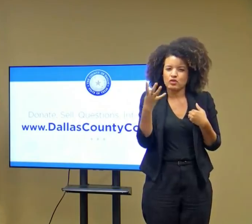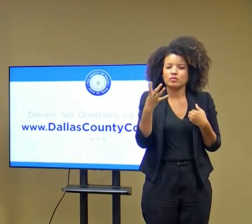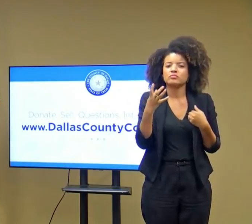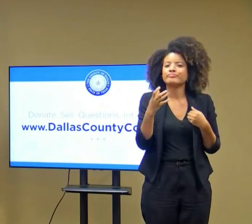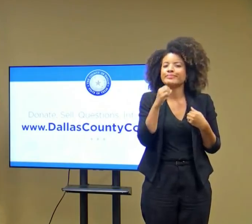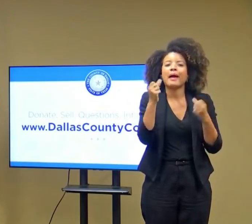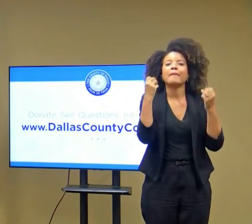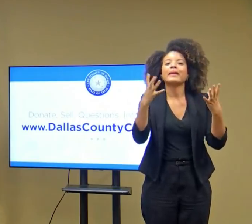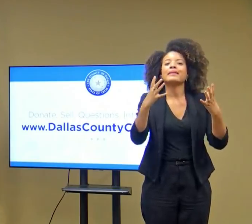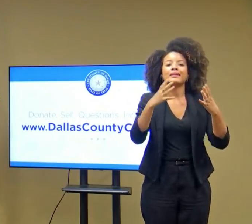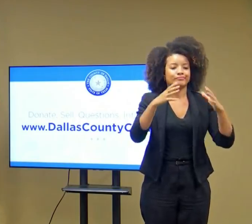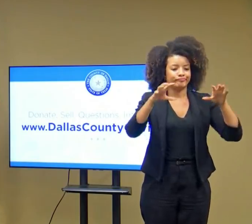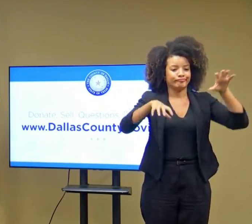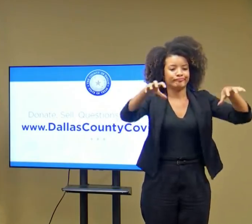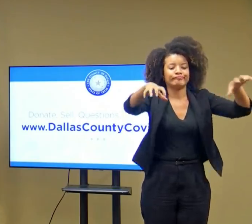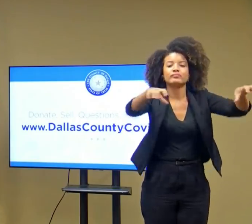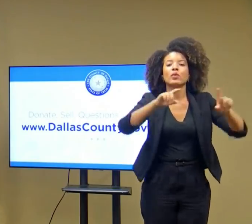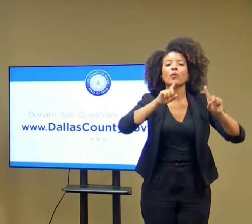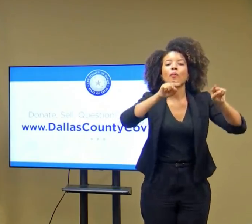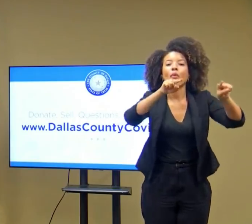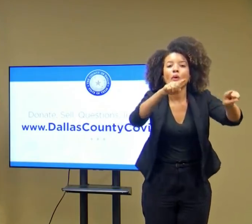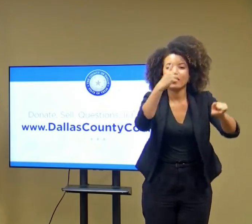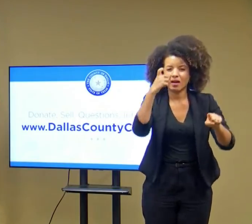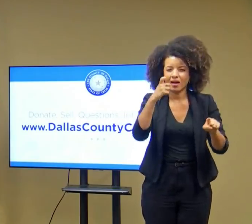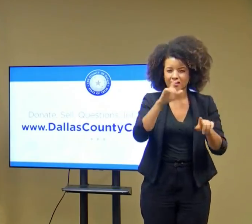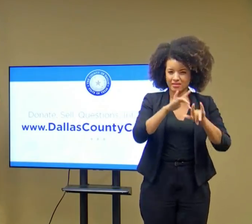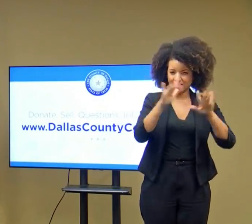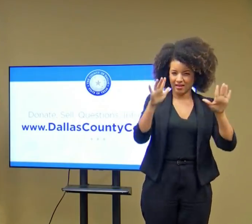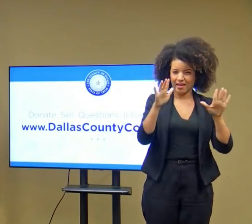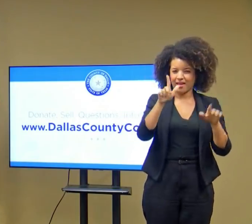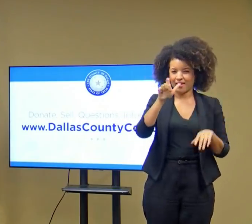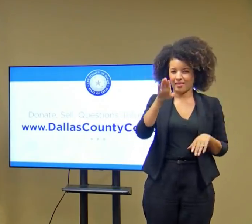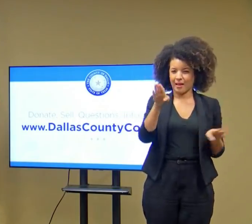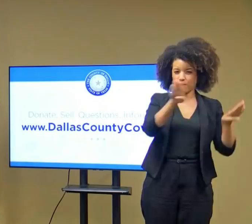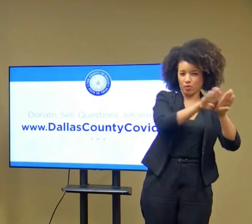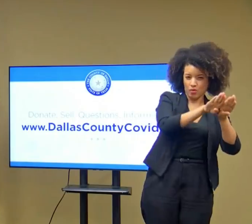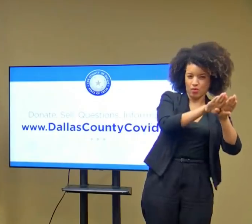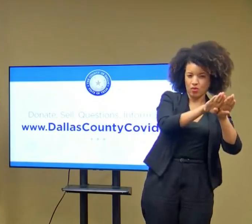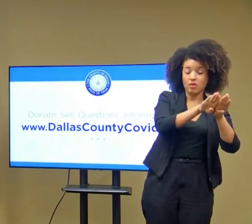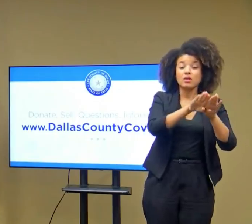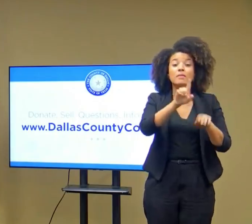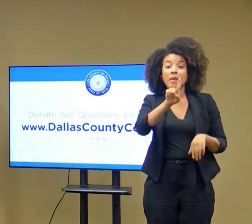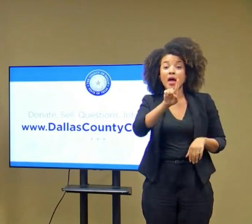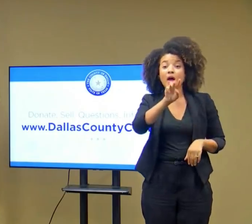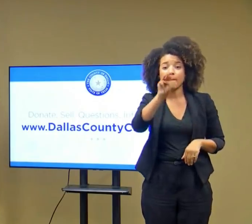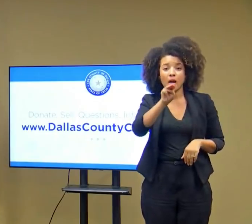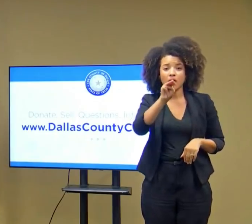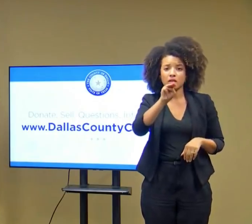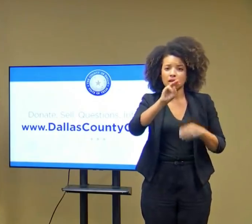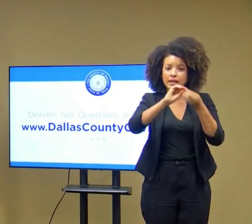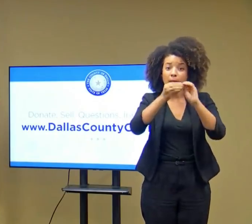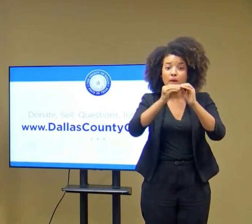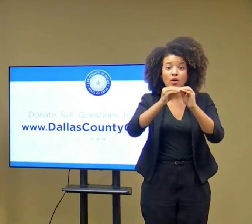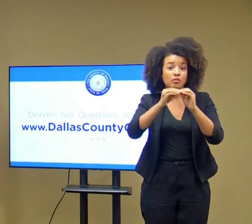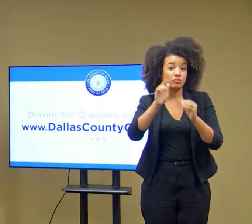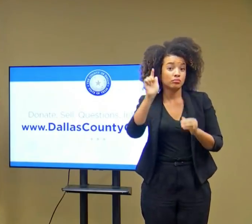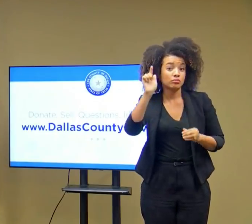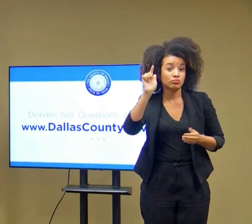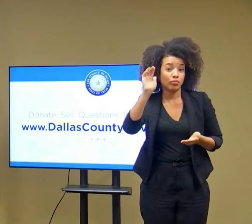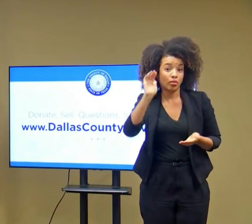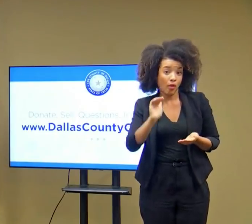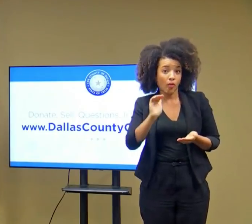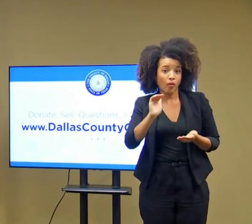because of a couple of labs being closed on Sunday, but on Monday we had a low number, and today we only